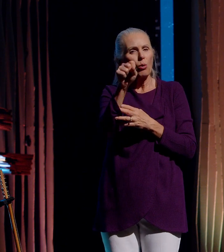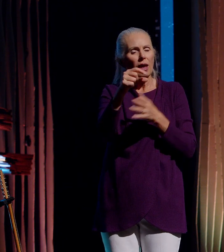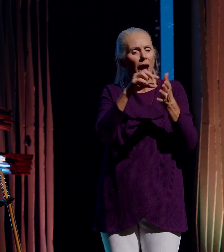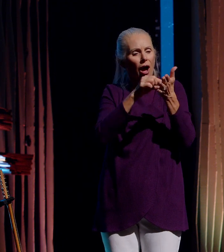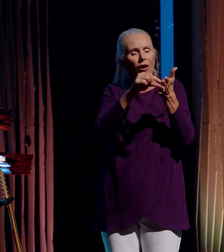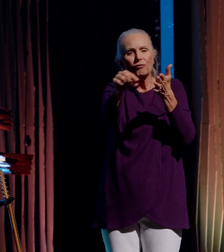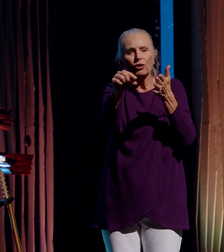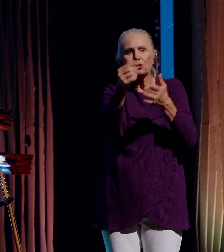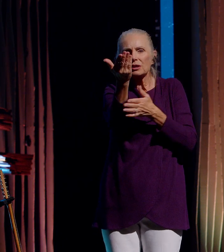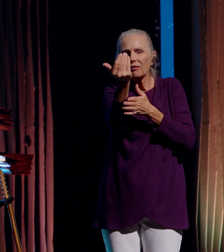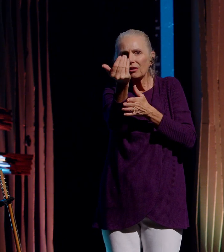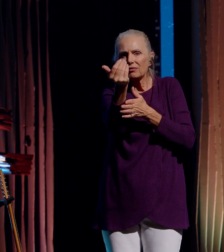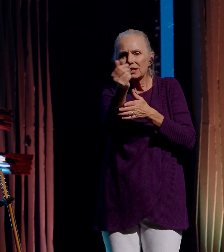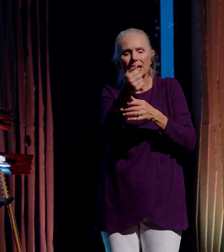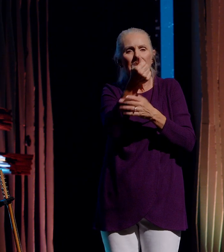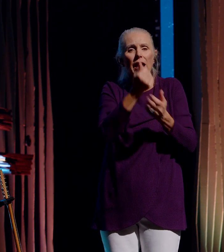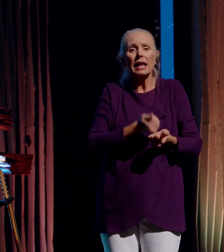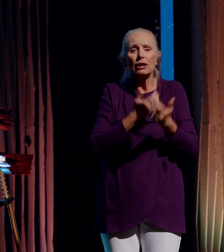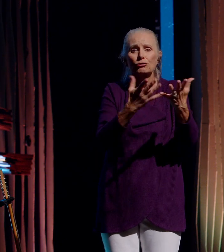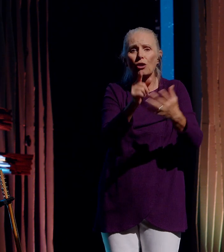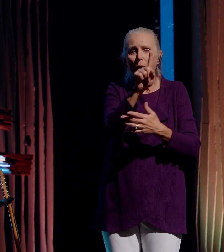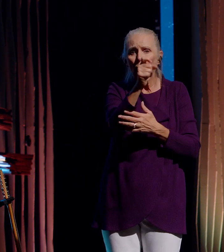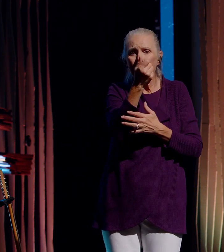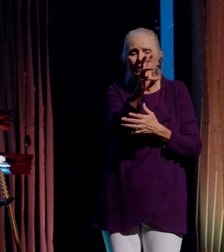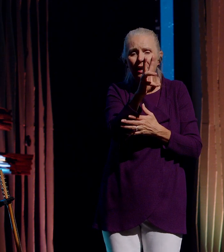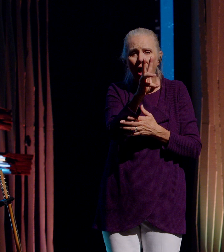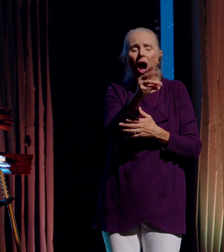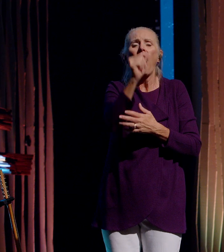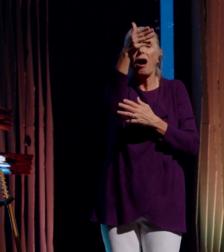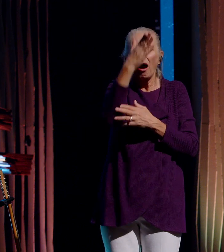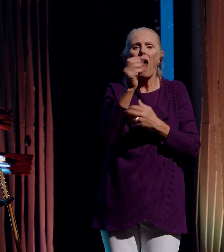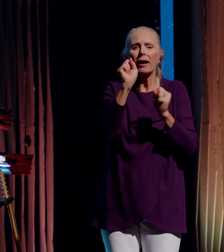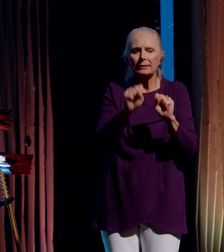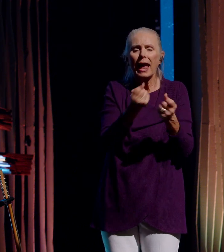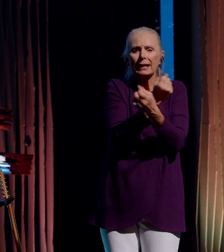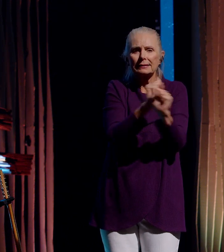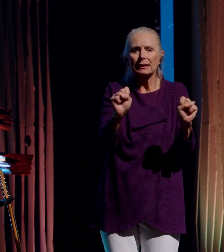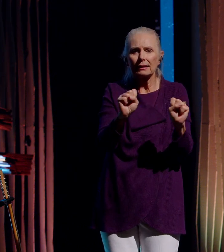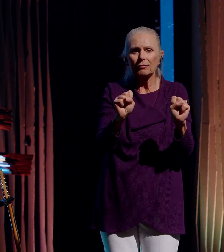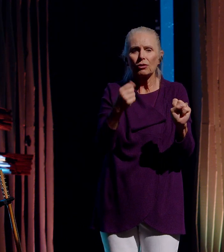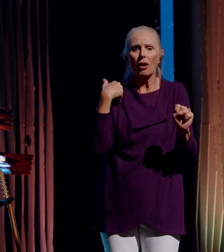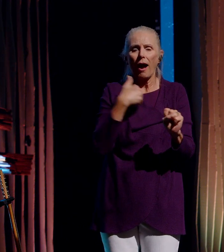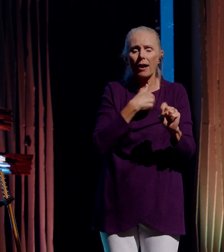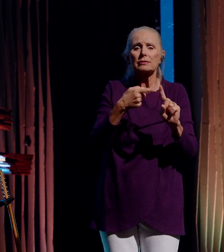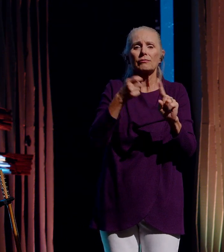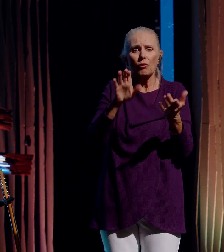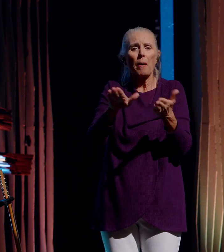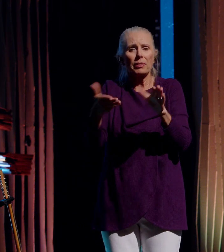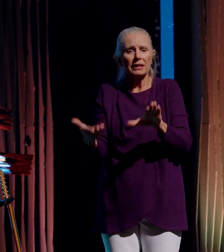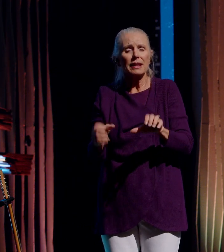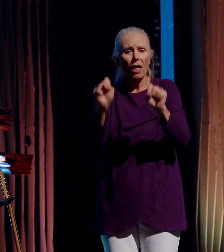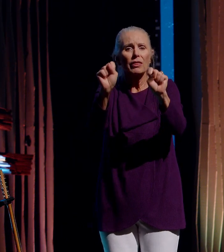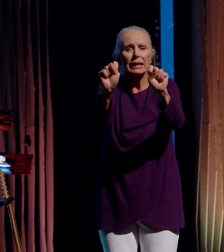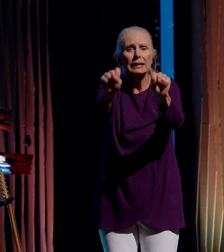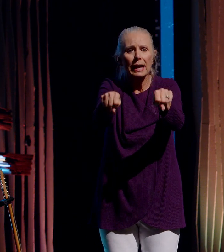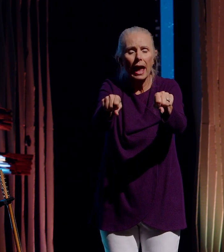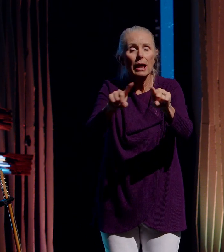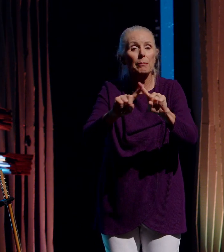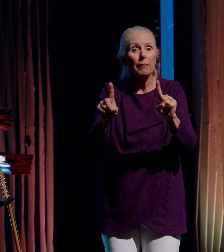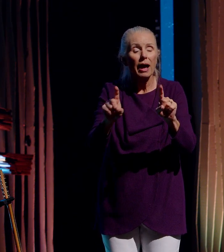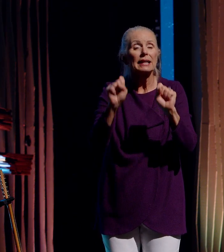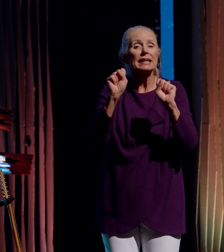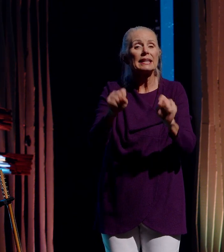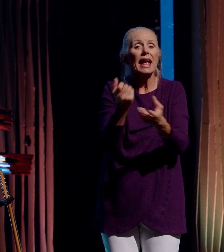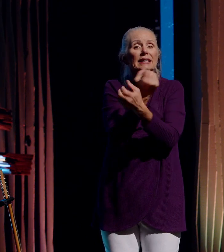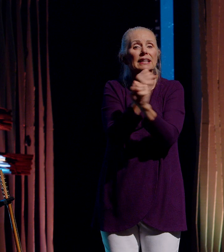psalm. For God can deliver us from death. He can. But he can also deliver us through